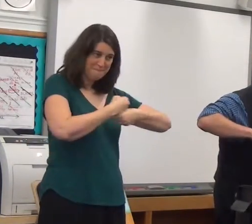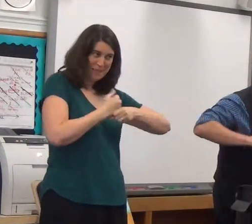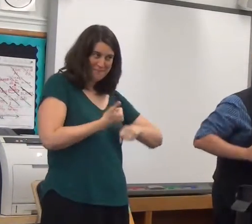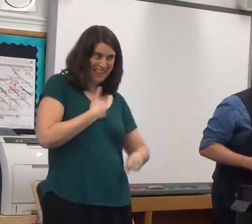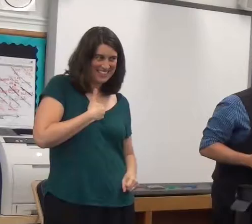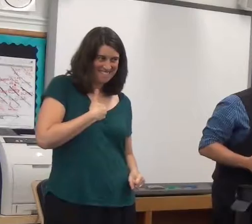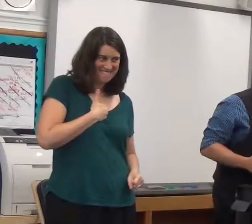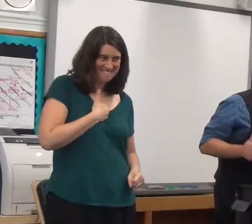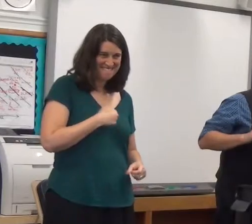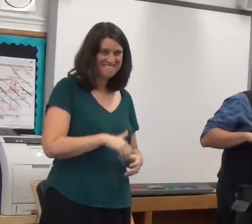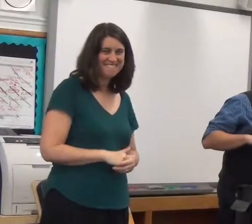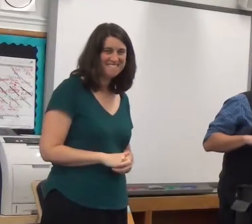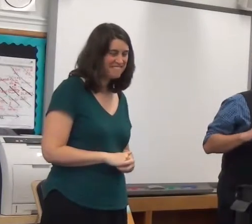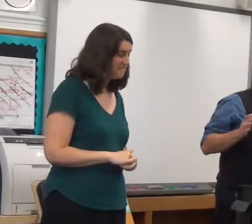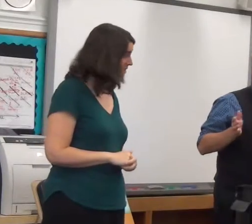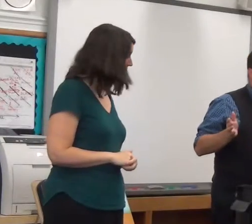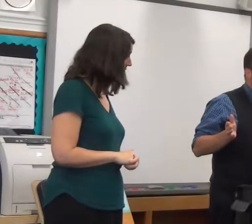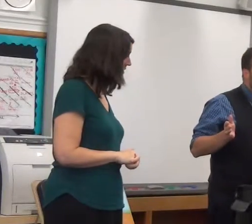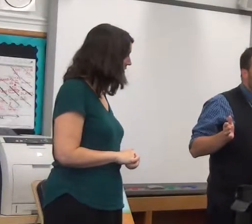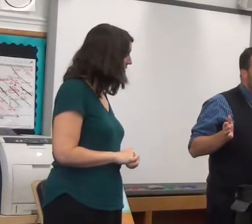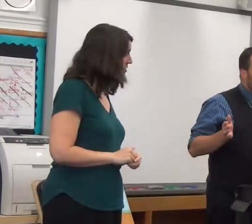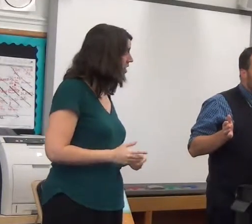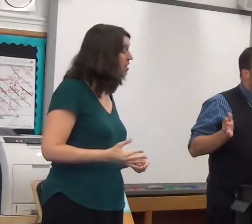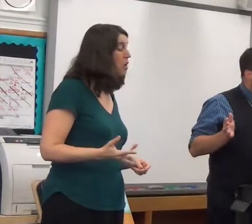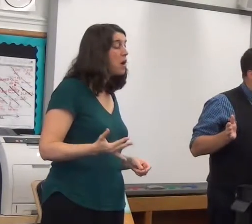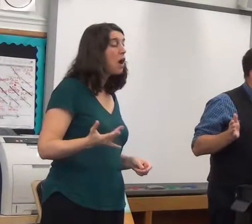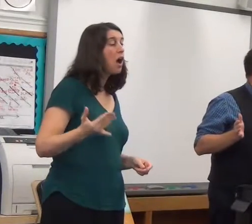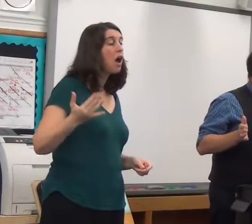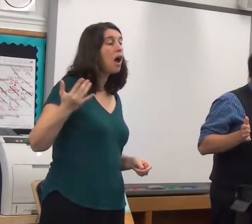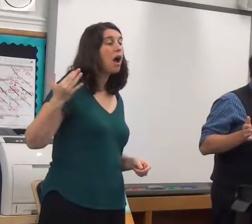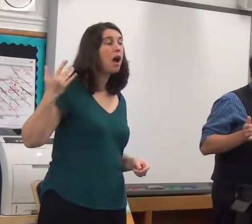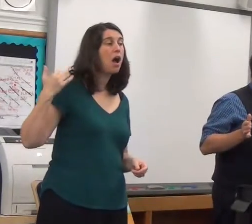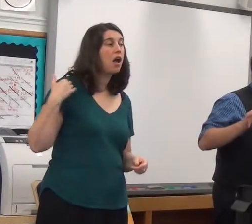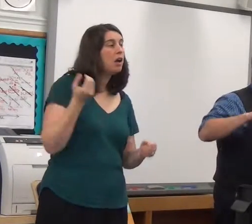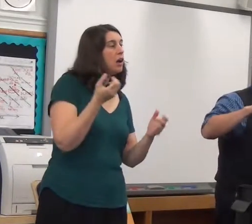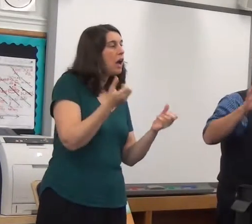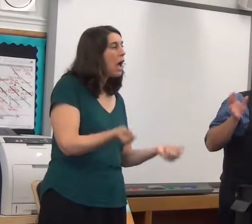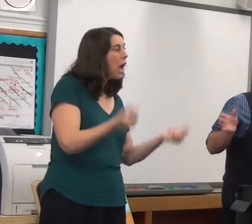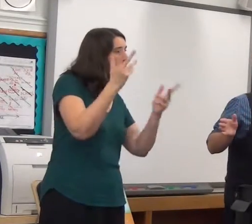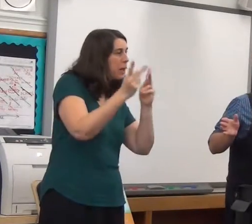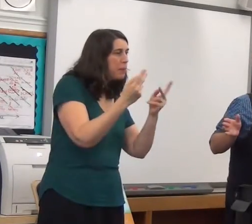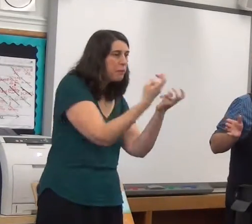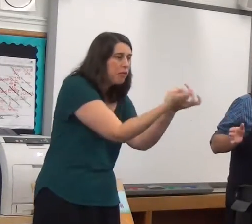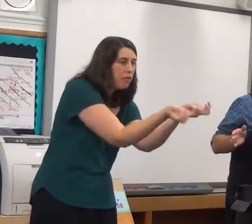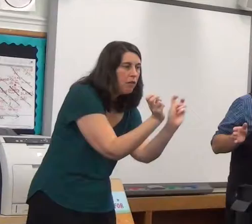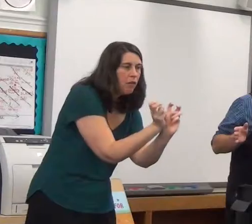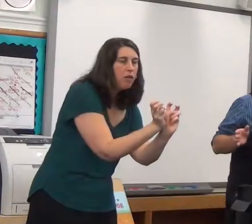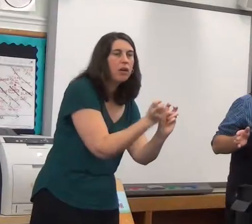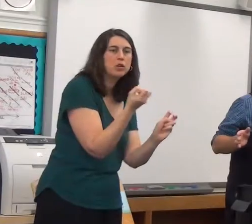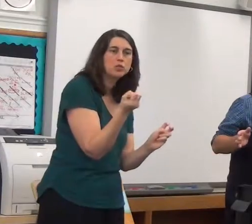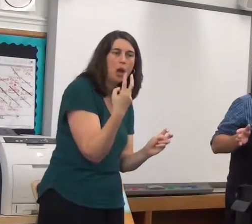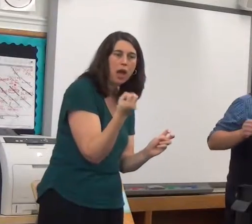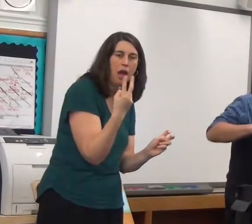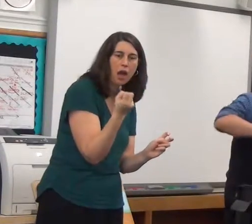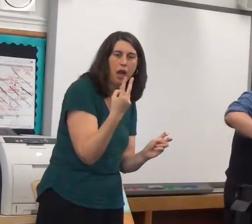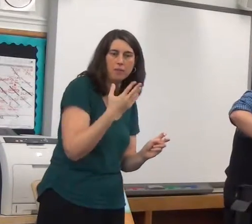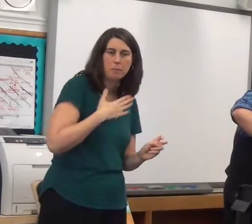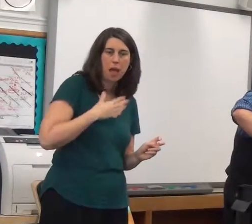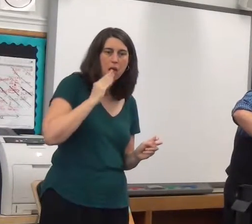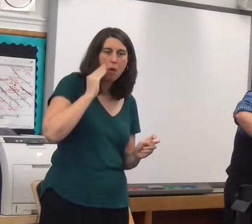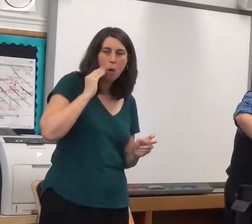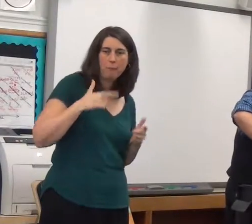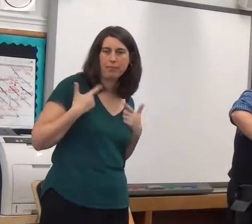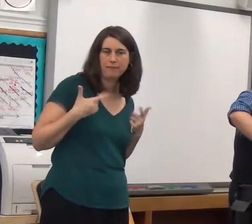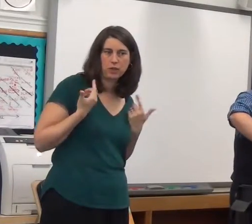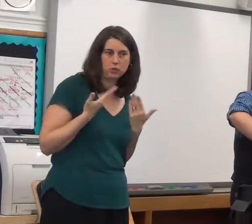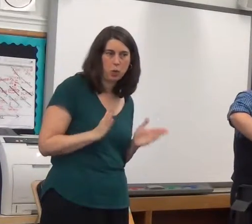myself. There was about 12 people gathered around in my parents' living room.